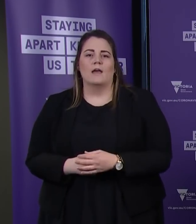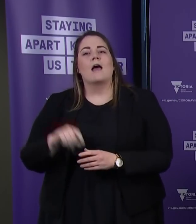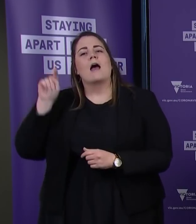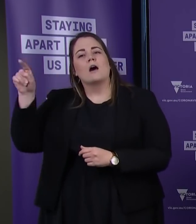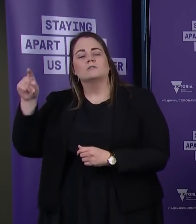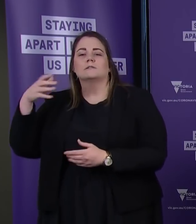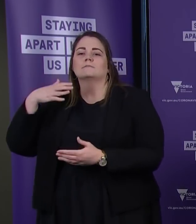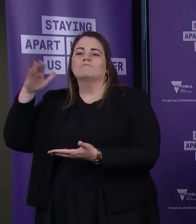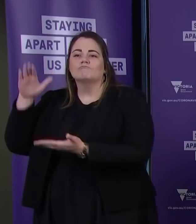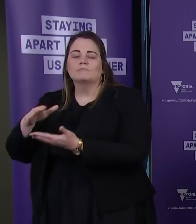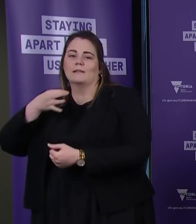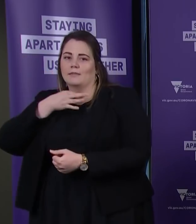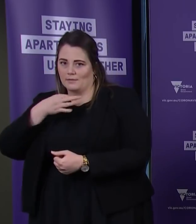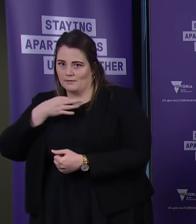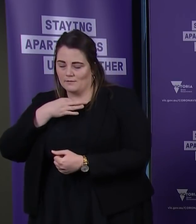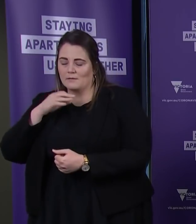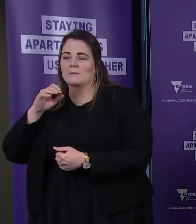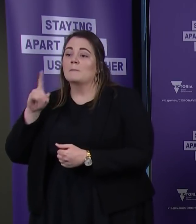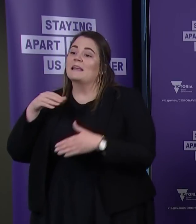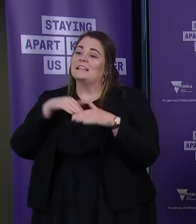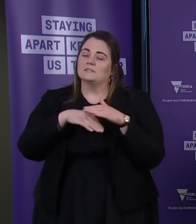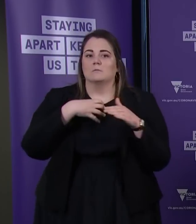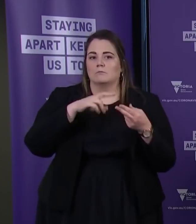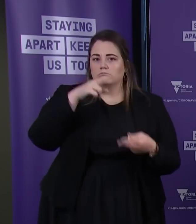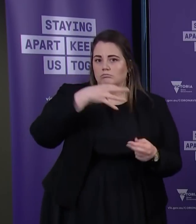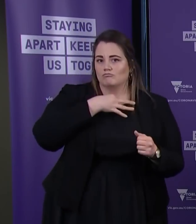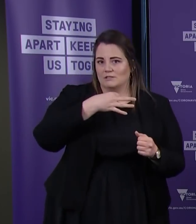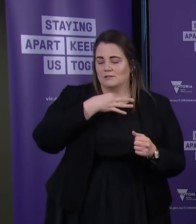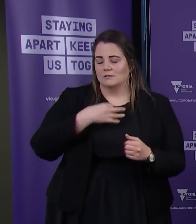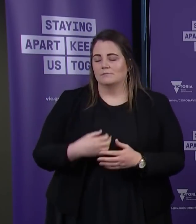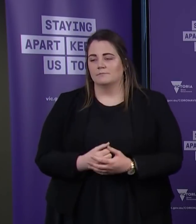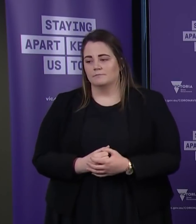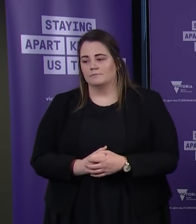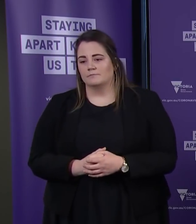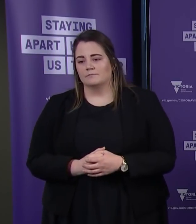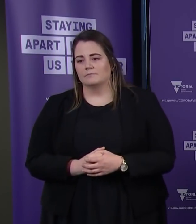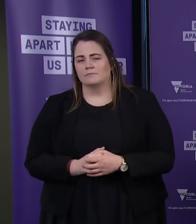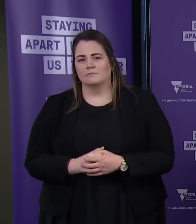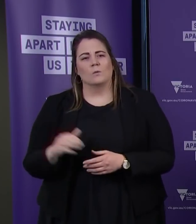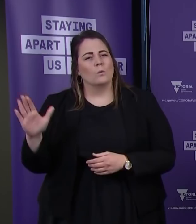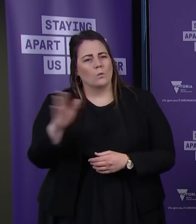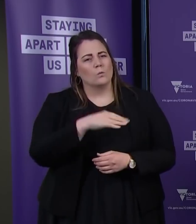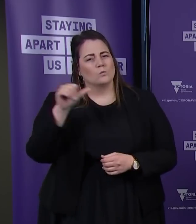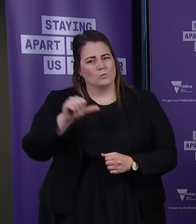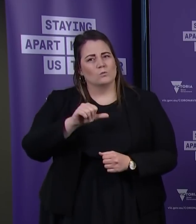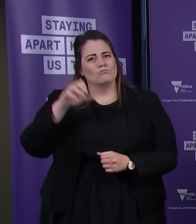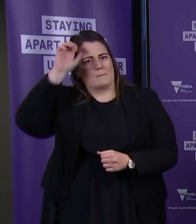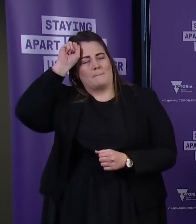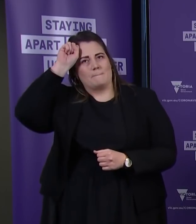to be in reasonably close proximity to other people. But everyone should be aware of what they need to